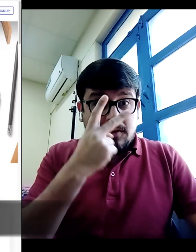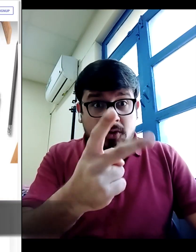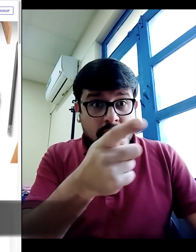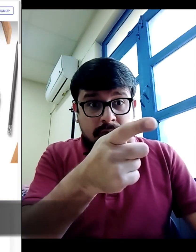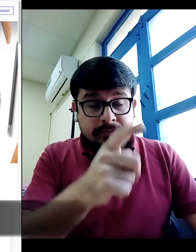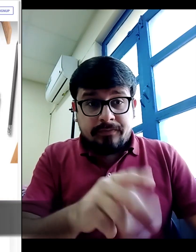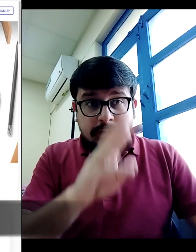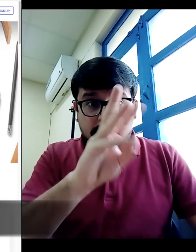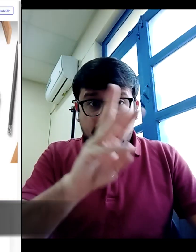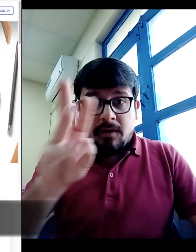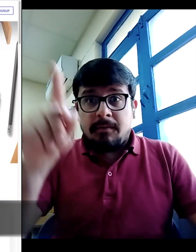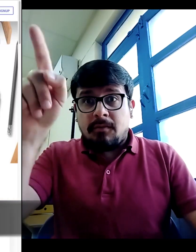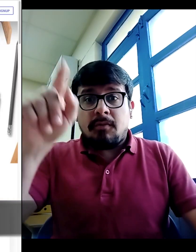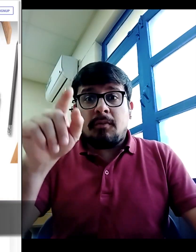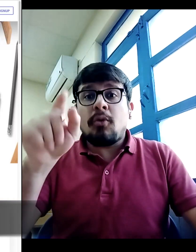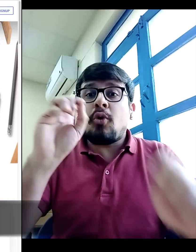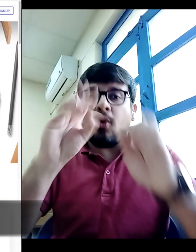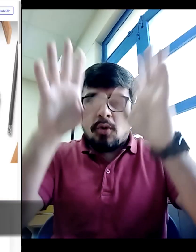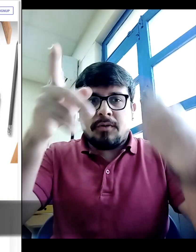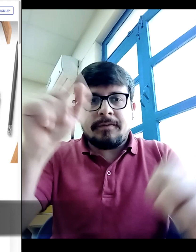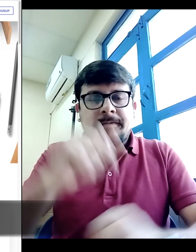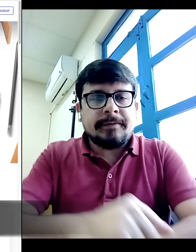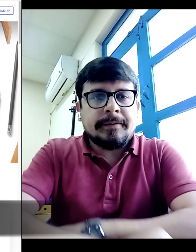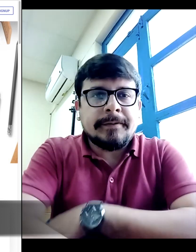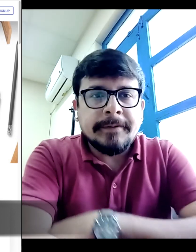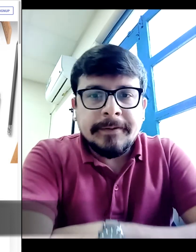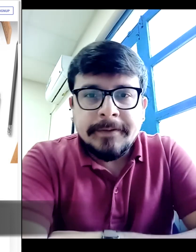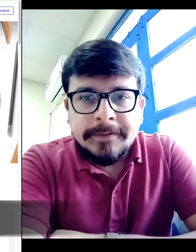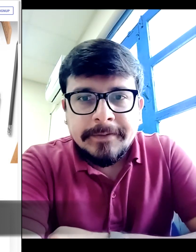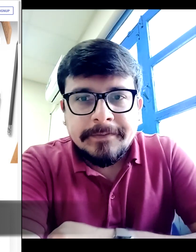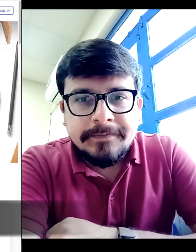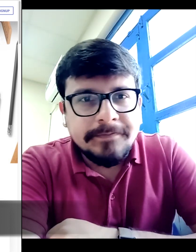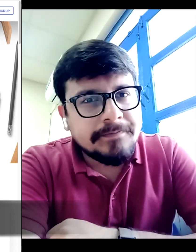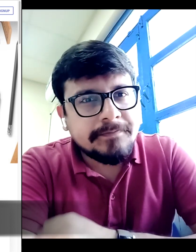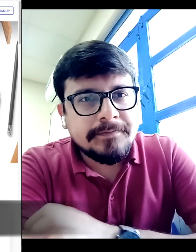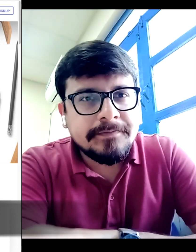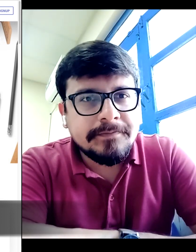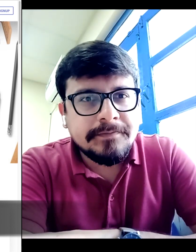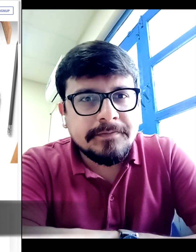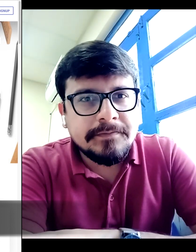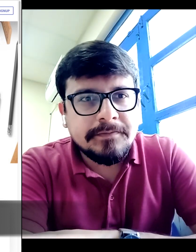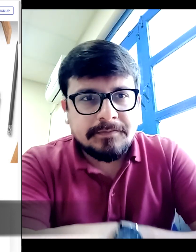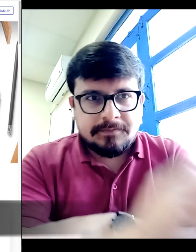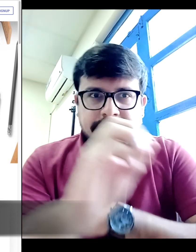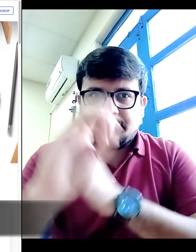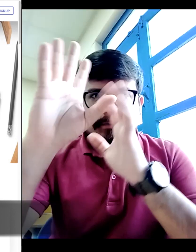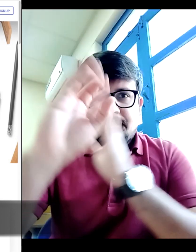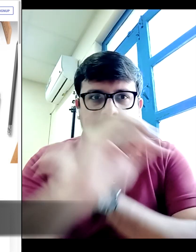When you go to this website, you see this home page.